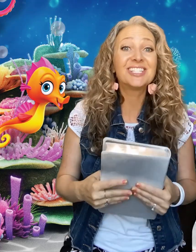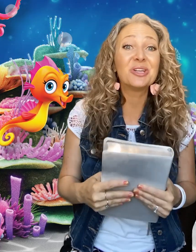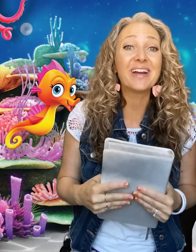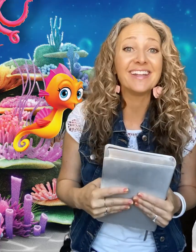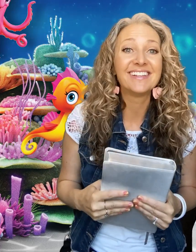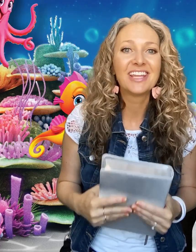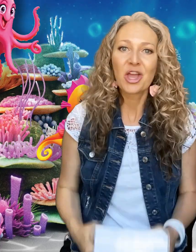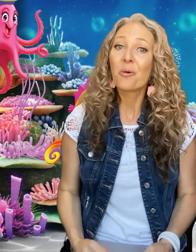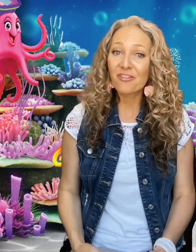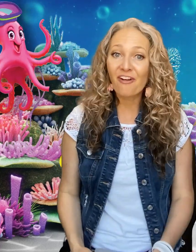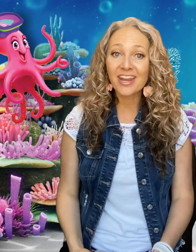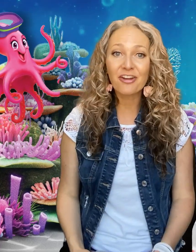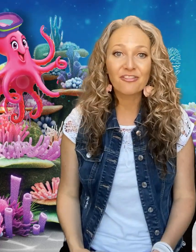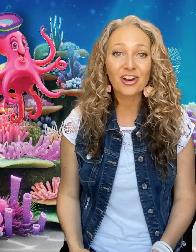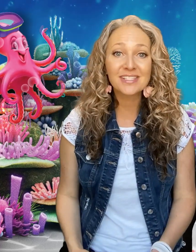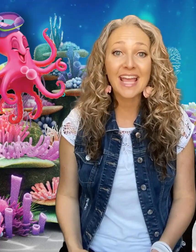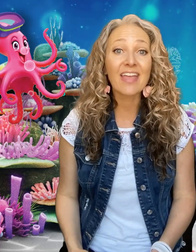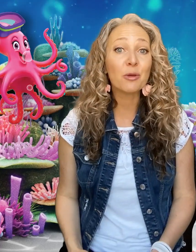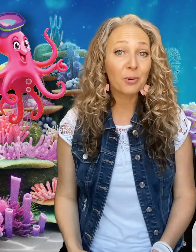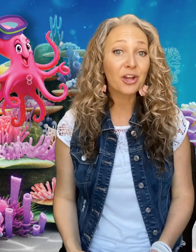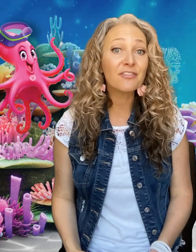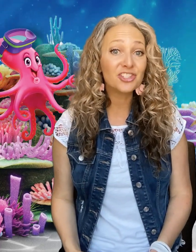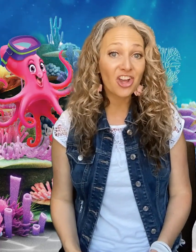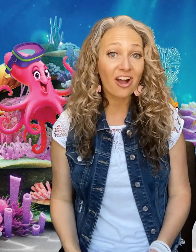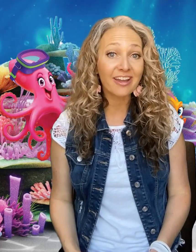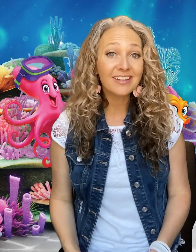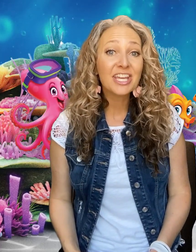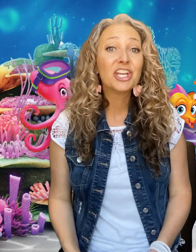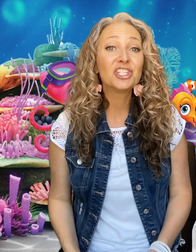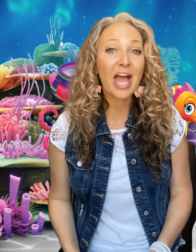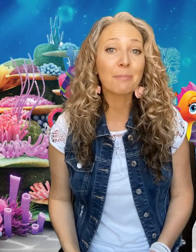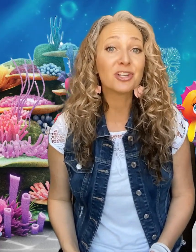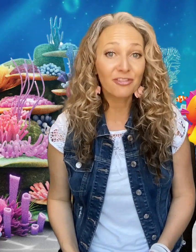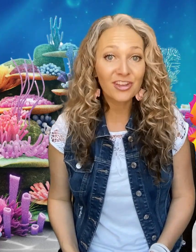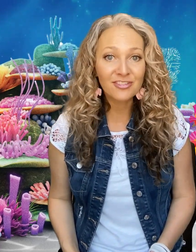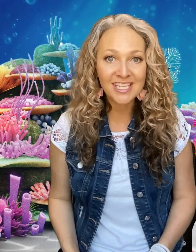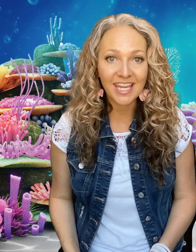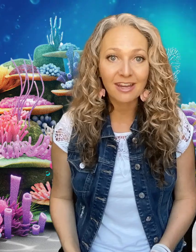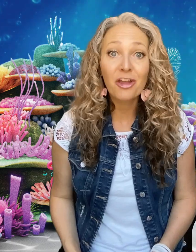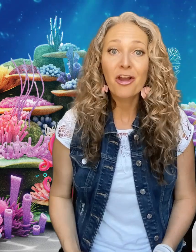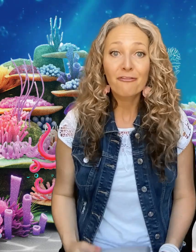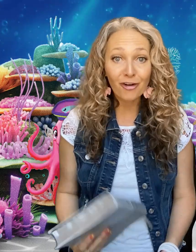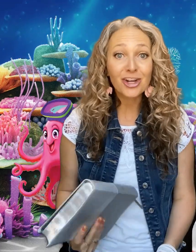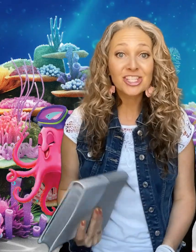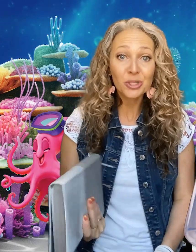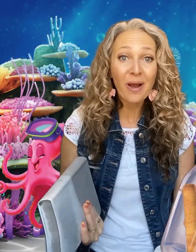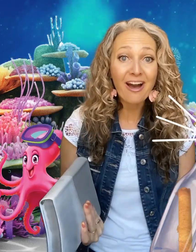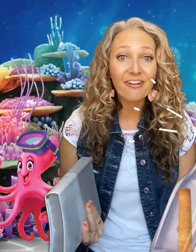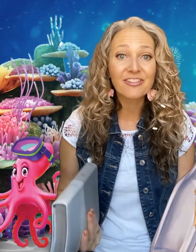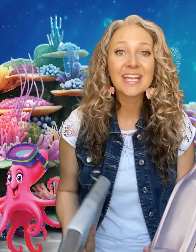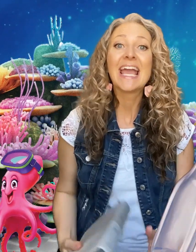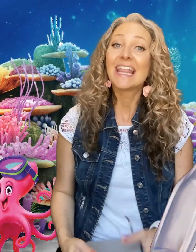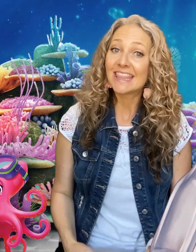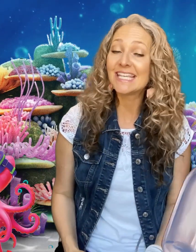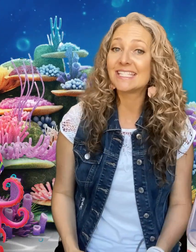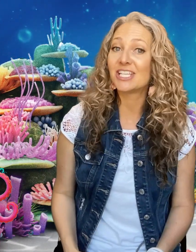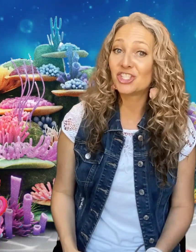it. We find our verse in the book of John, chapter 15, verse 12. This is